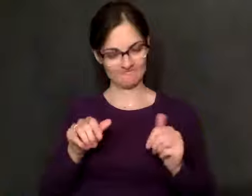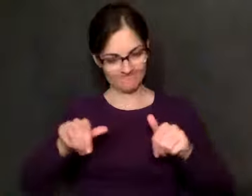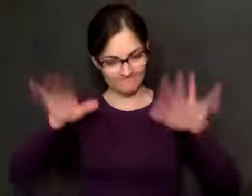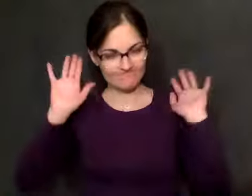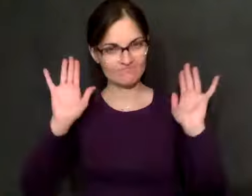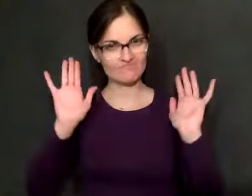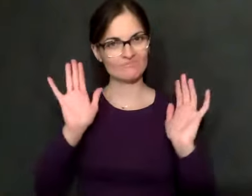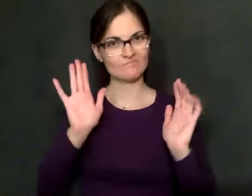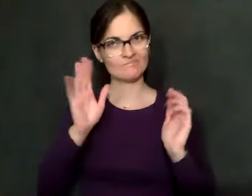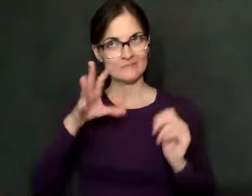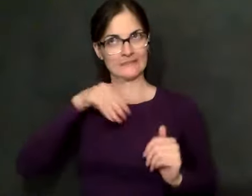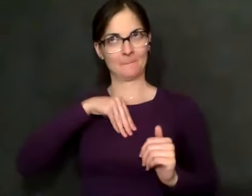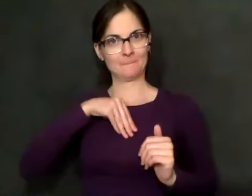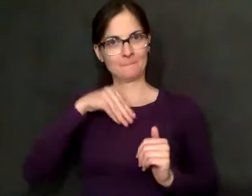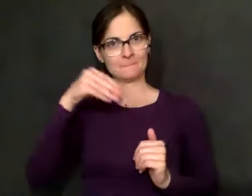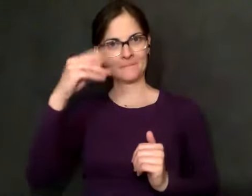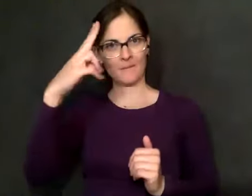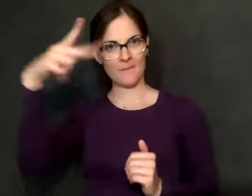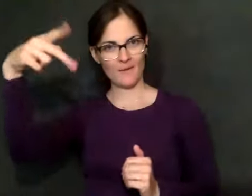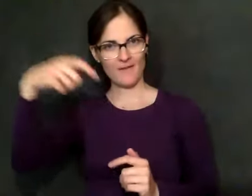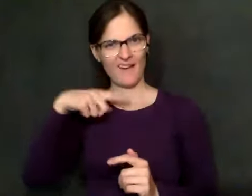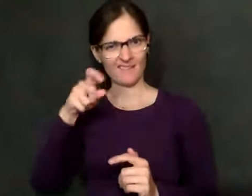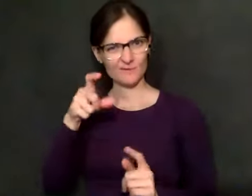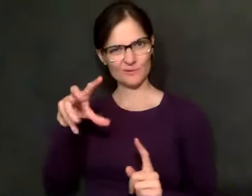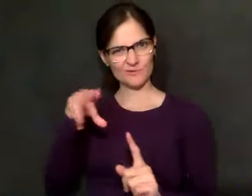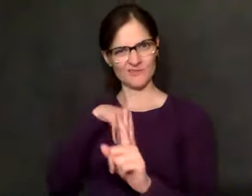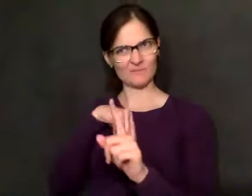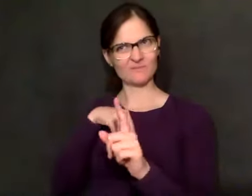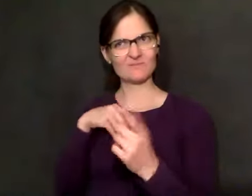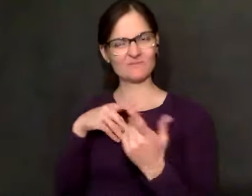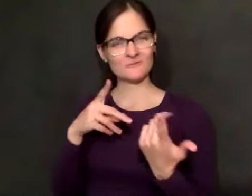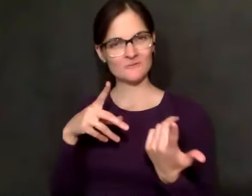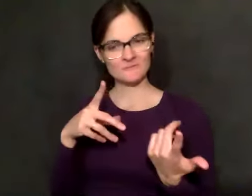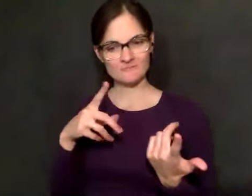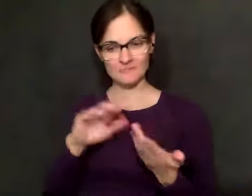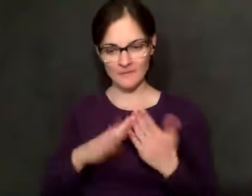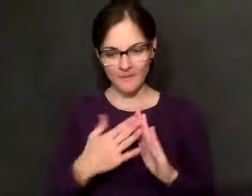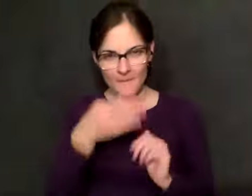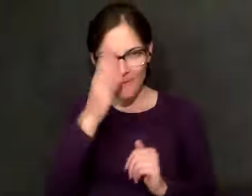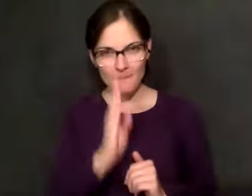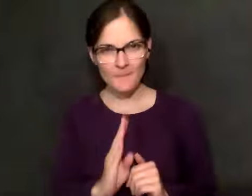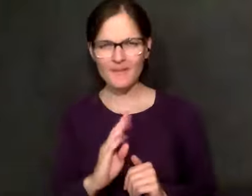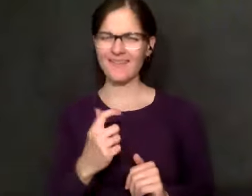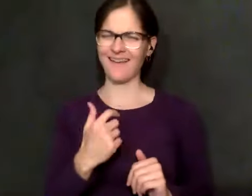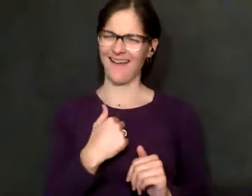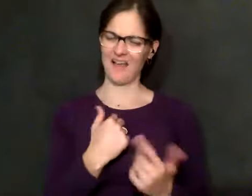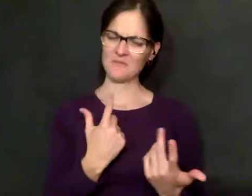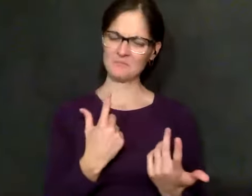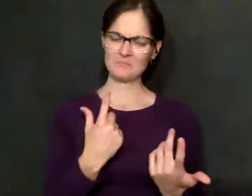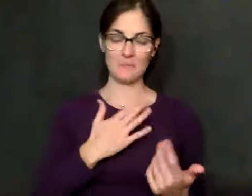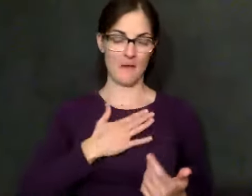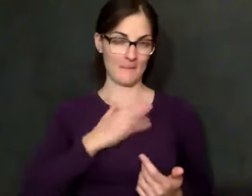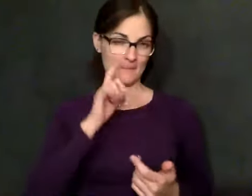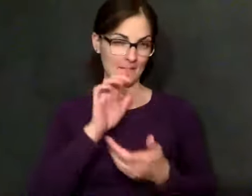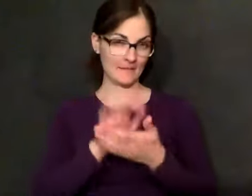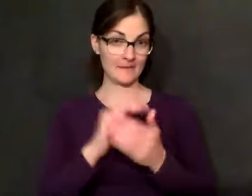and become humble to something greater than me. And I always think step 1, 2, and 3 is sort of they all get tied in together. Same